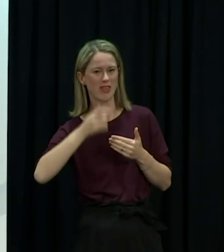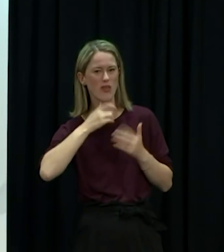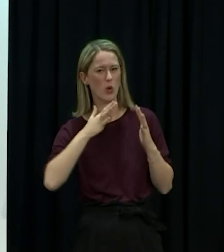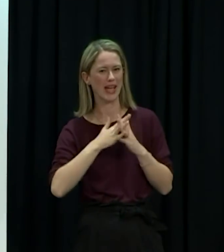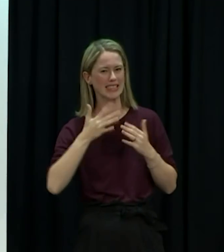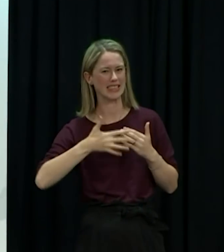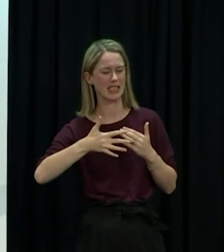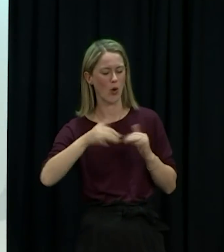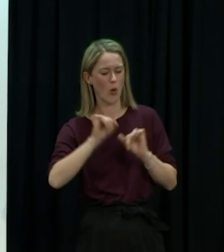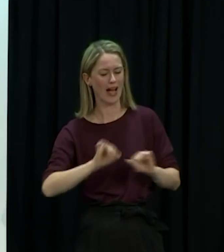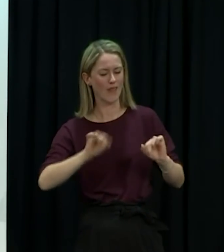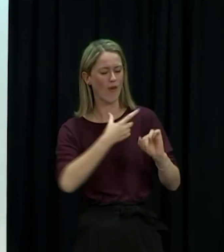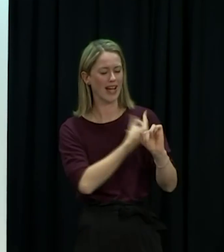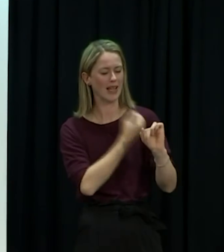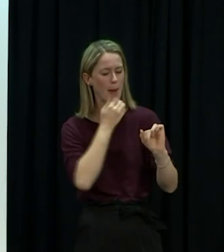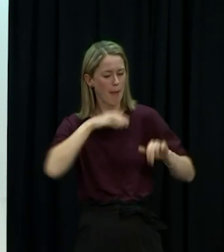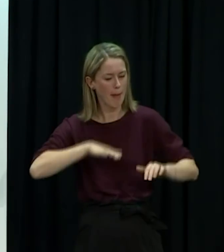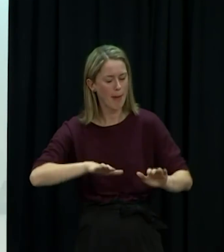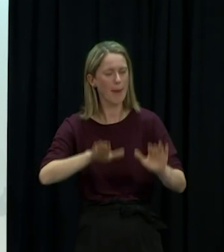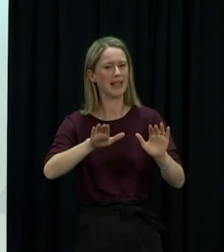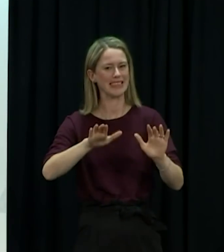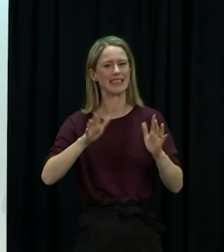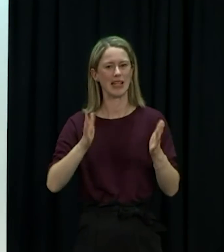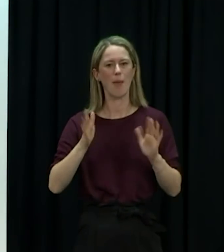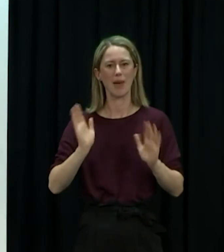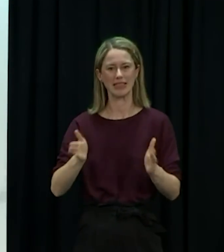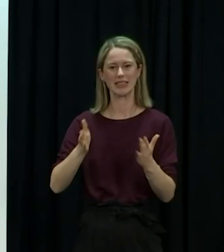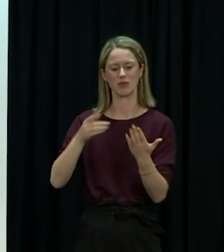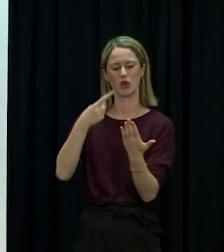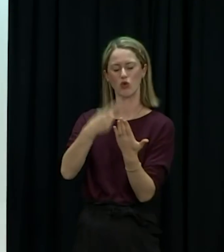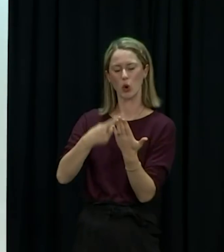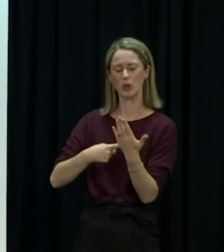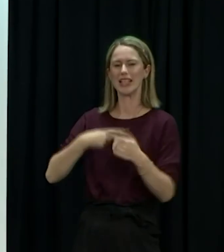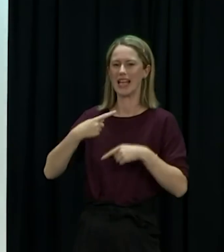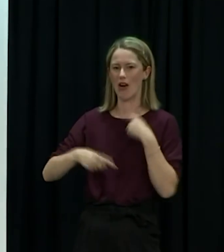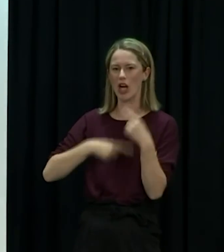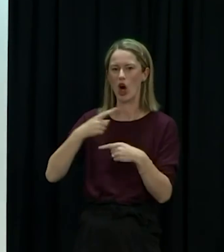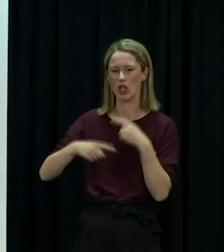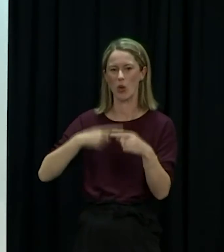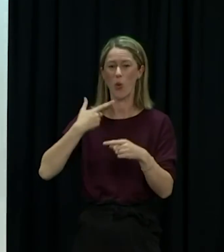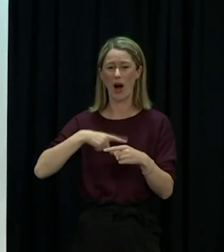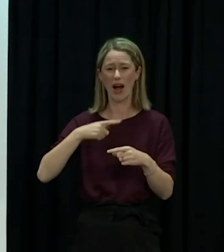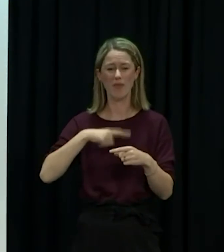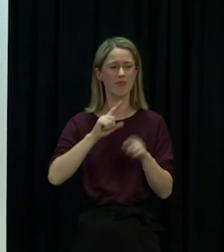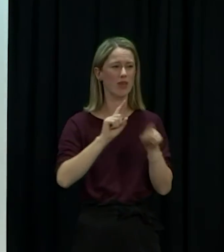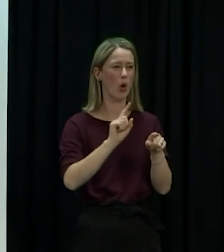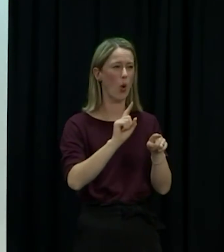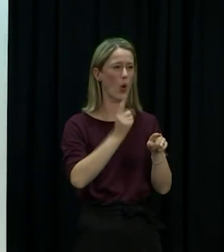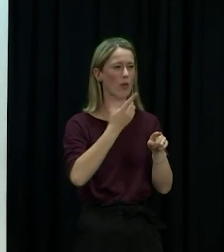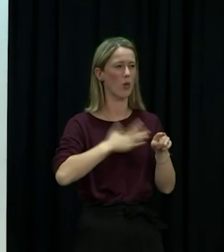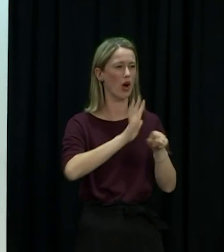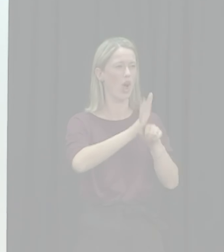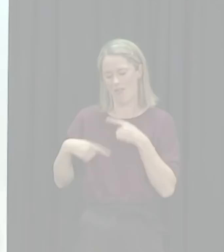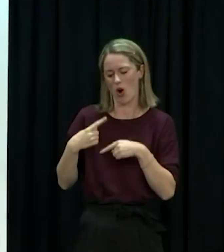levels of vaccination for everyone, we need to maintain restrictions to stop the virus from spreading both in Auckland and to other parts